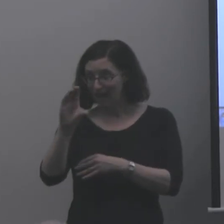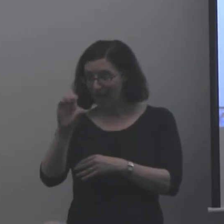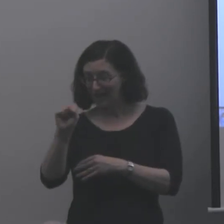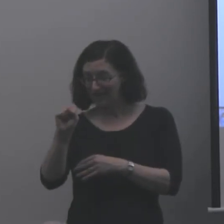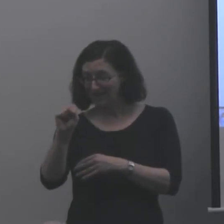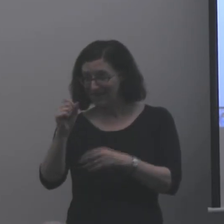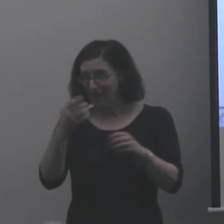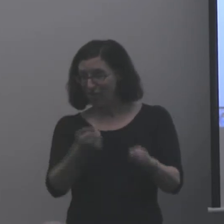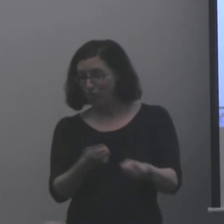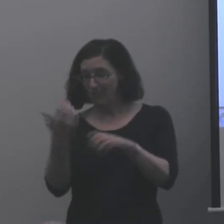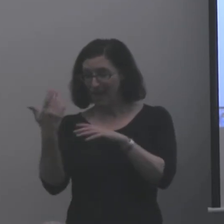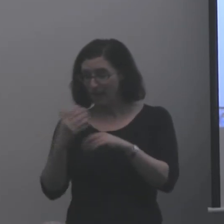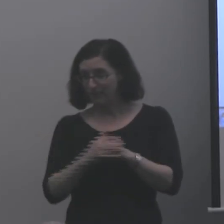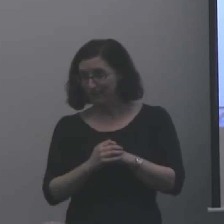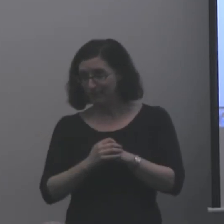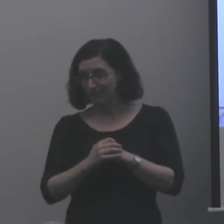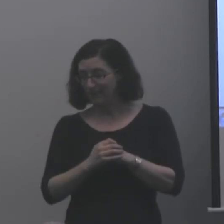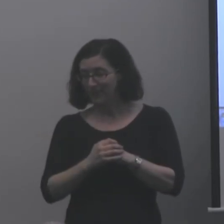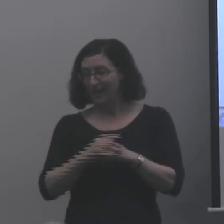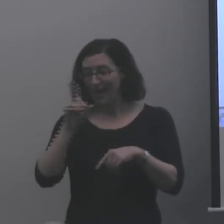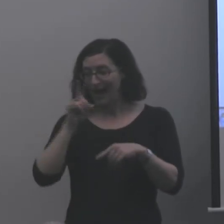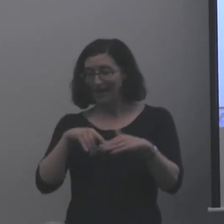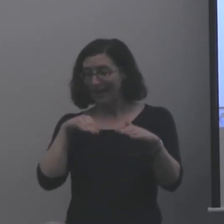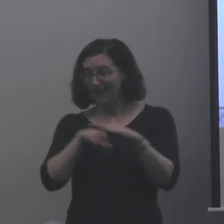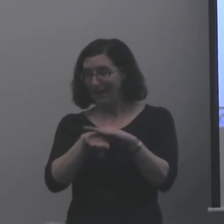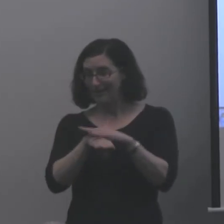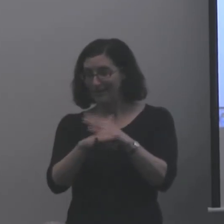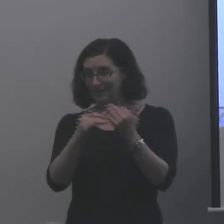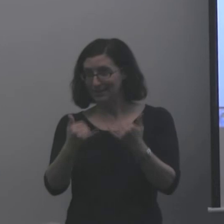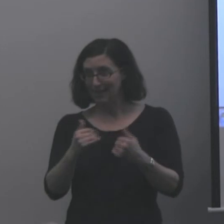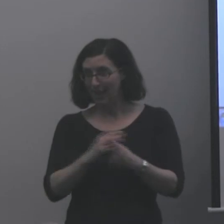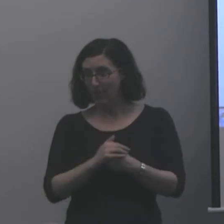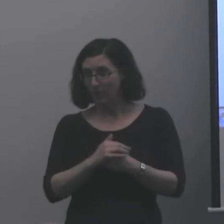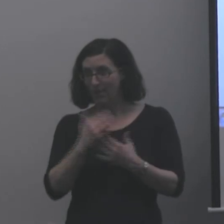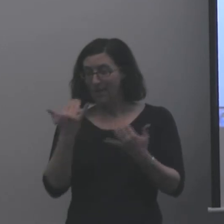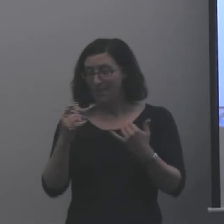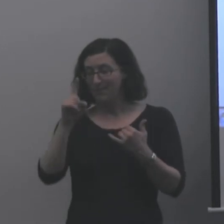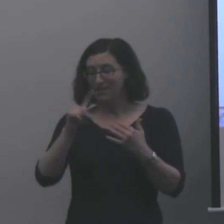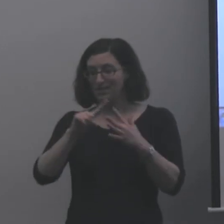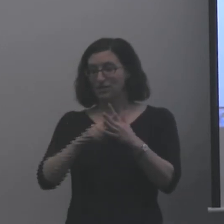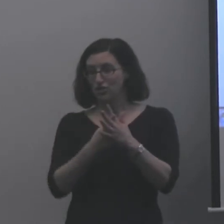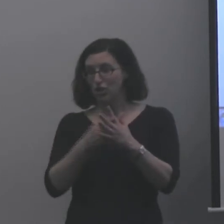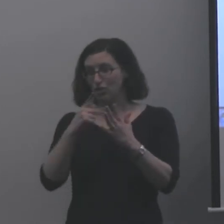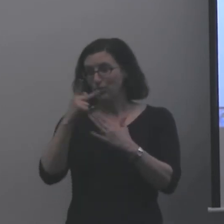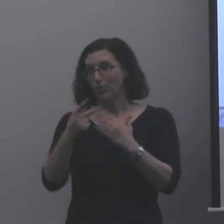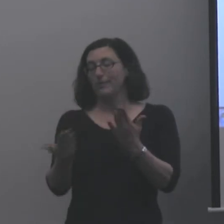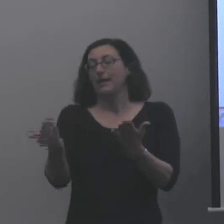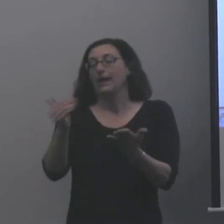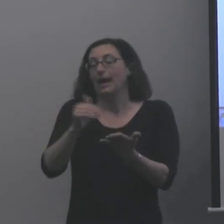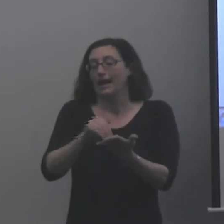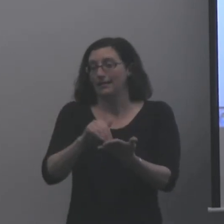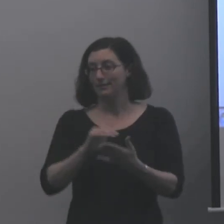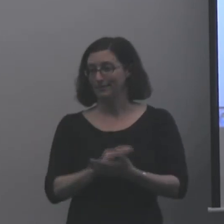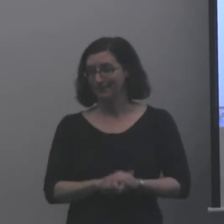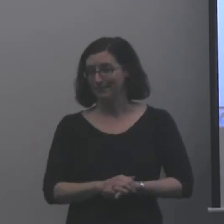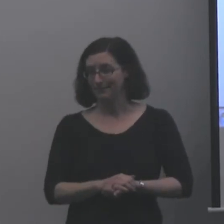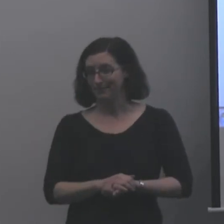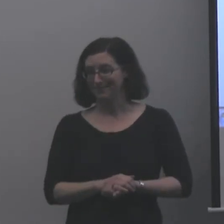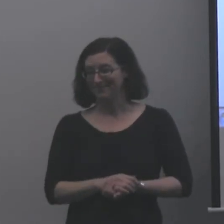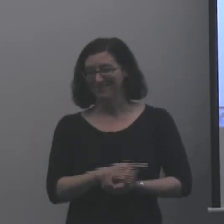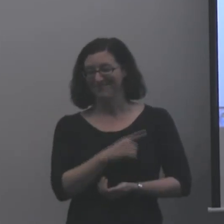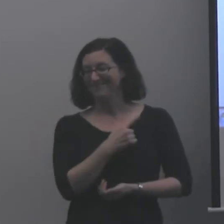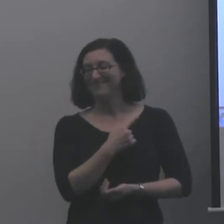of Google Chrome. So now I can't access it. I might have to restart the whole program altogether. So